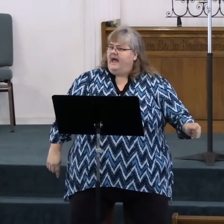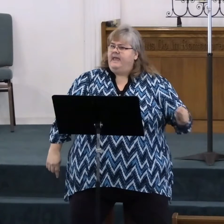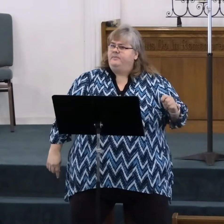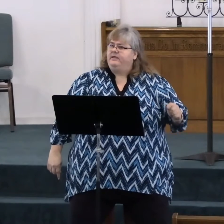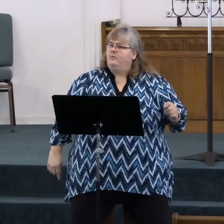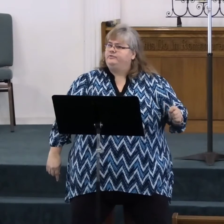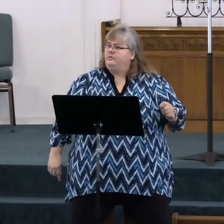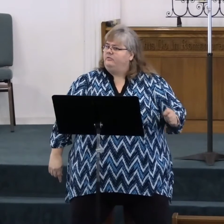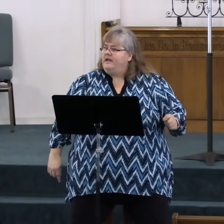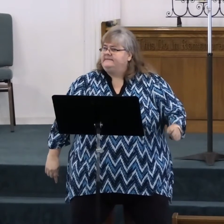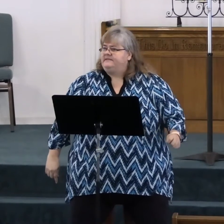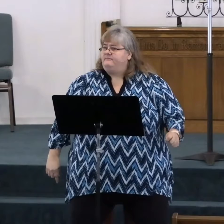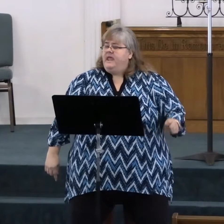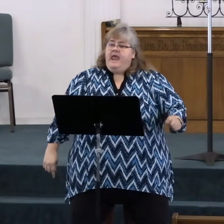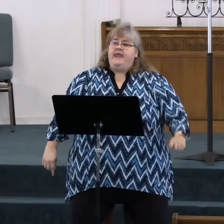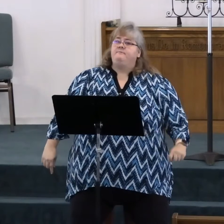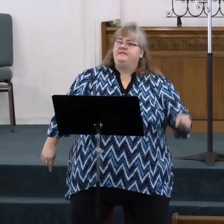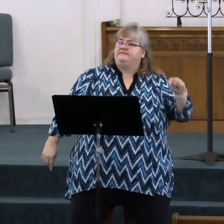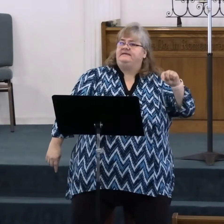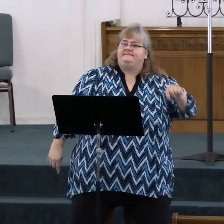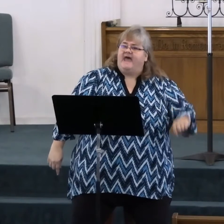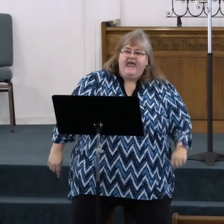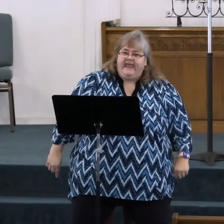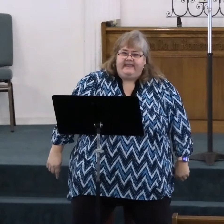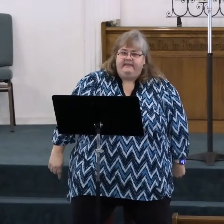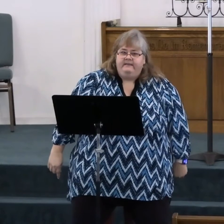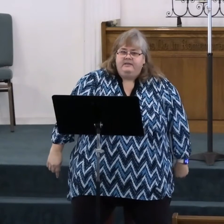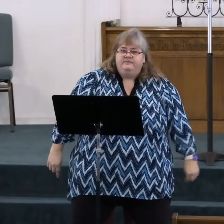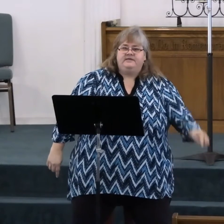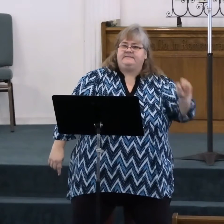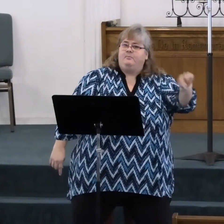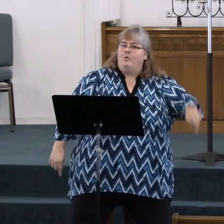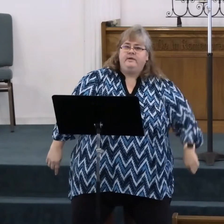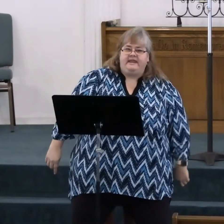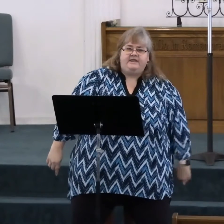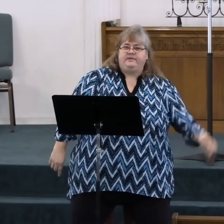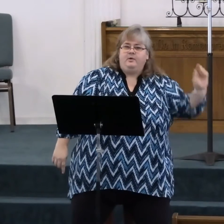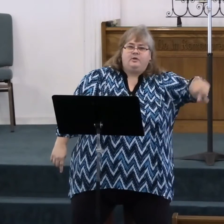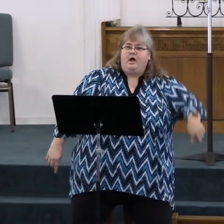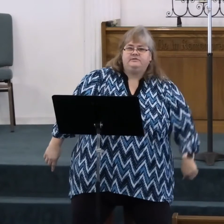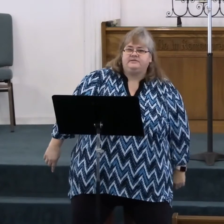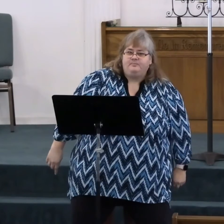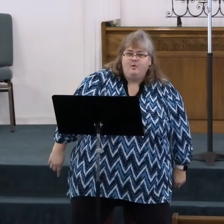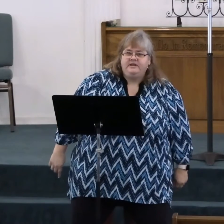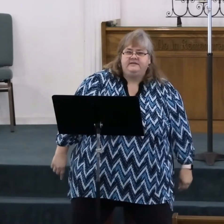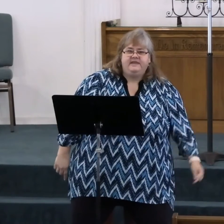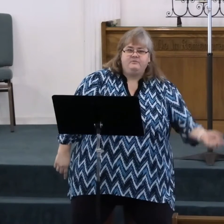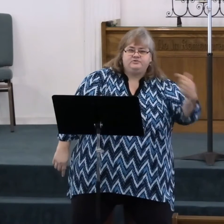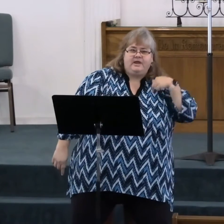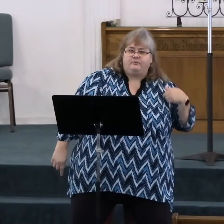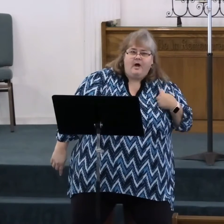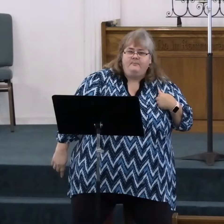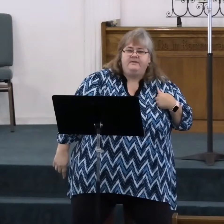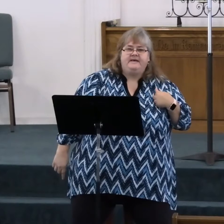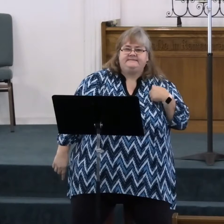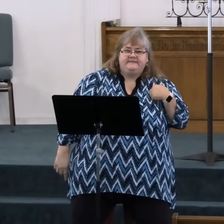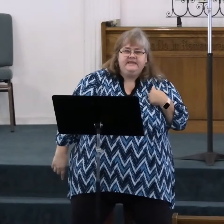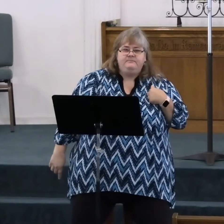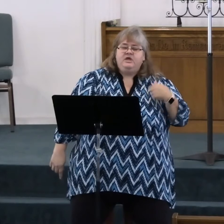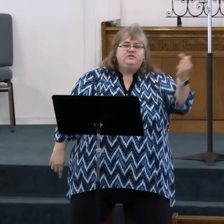have been going through a lot of stuff. Even today, this morning, at 2 o'clock this morning, the devil was trying to rob me of my sleep to